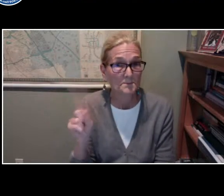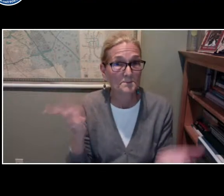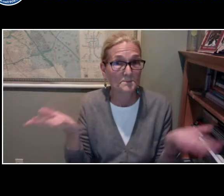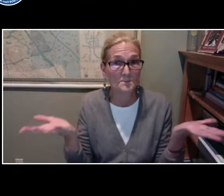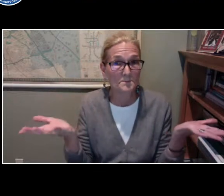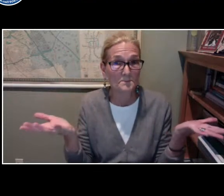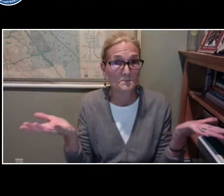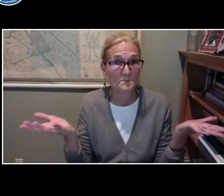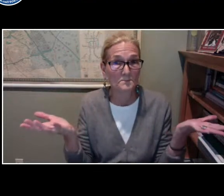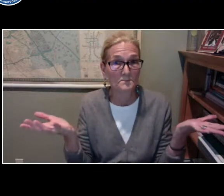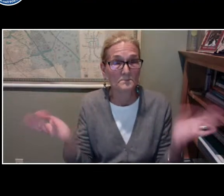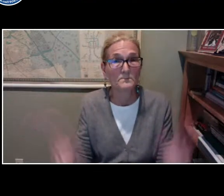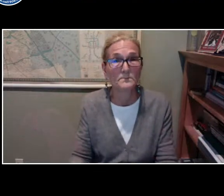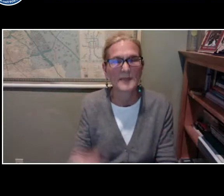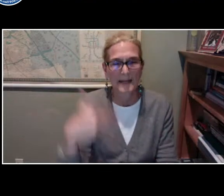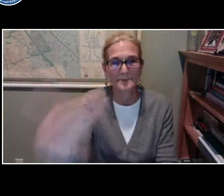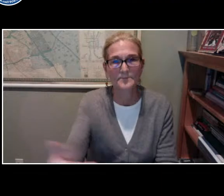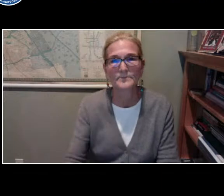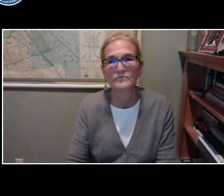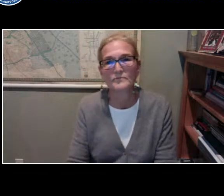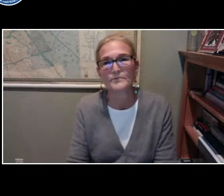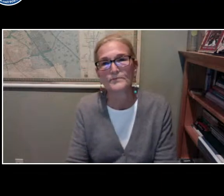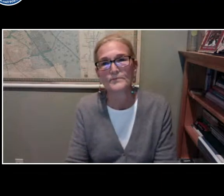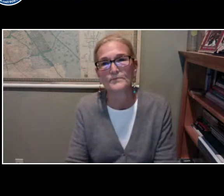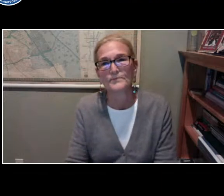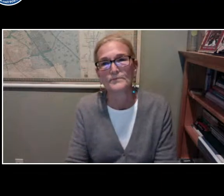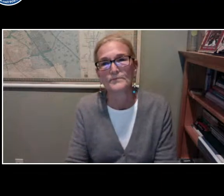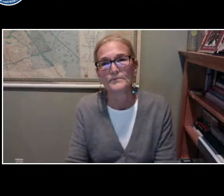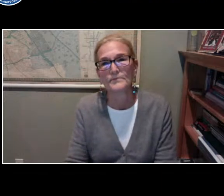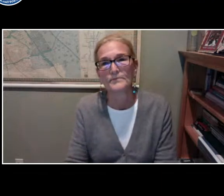listening outcomes? Where is it?